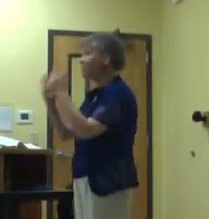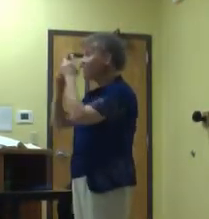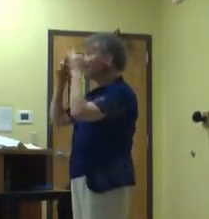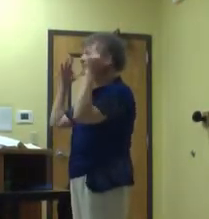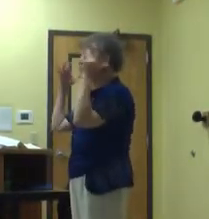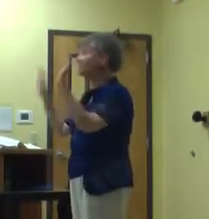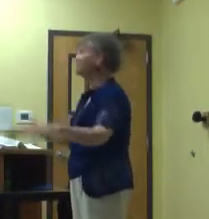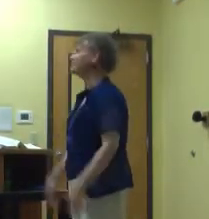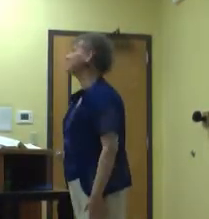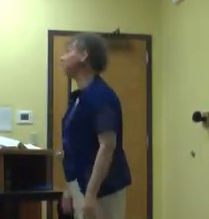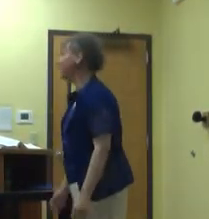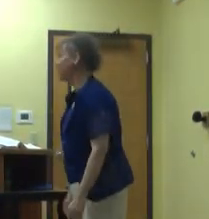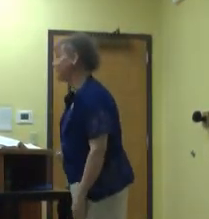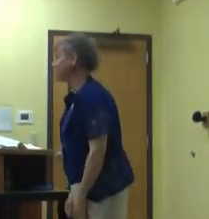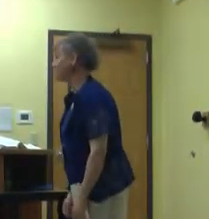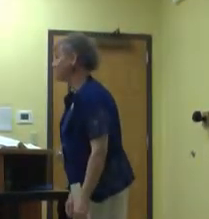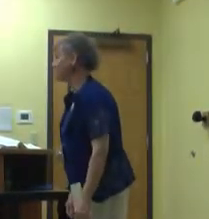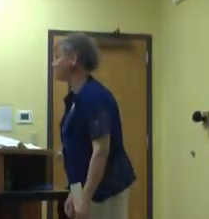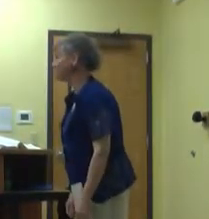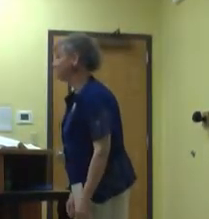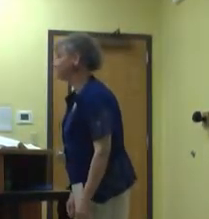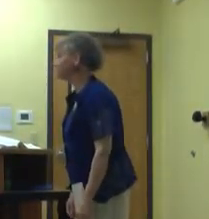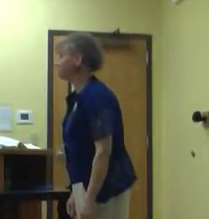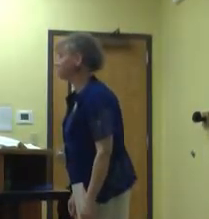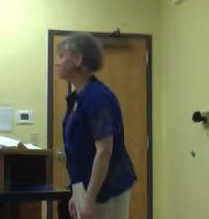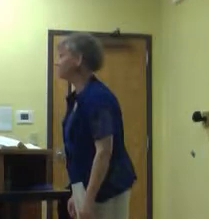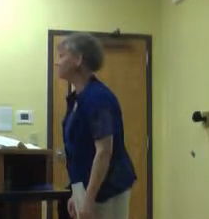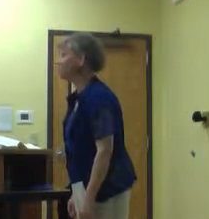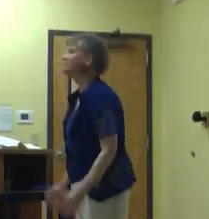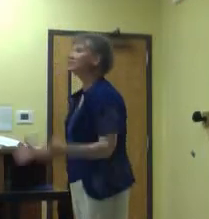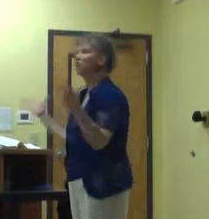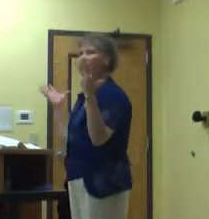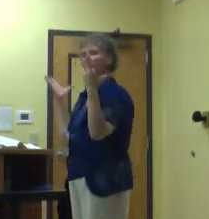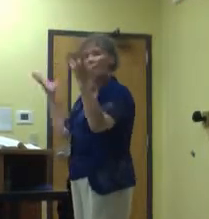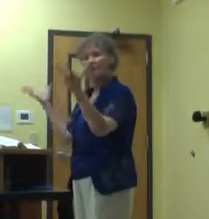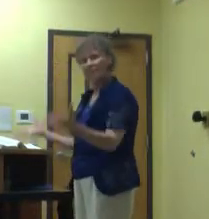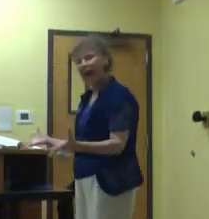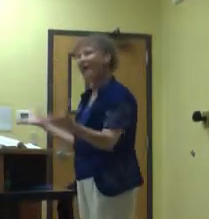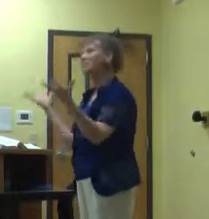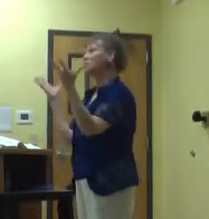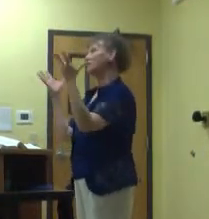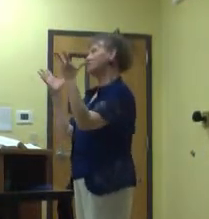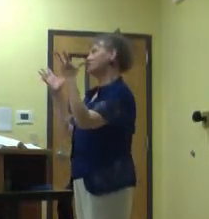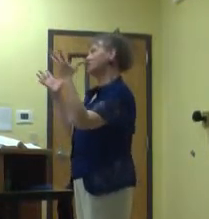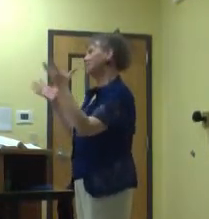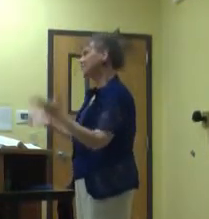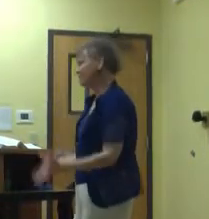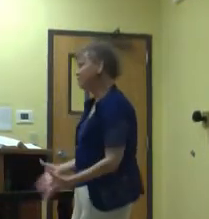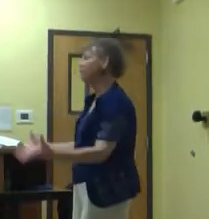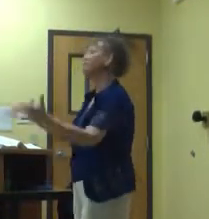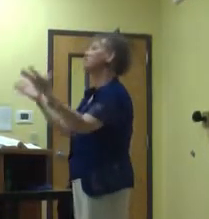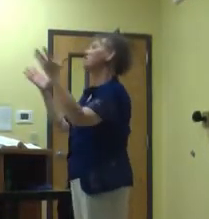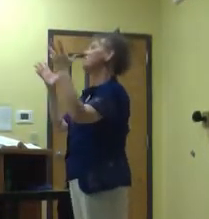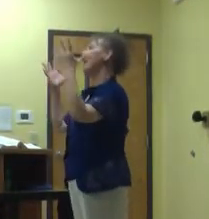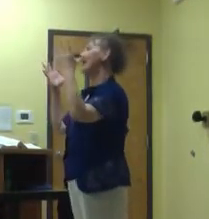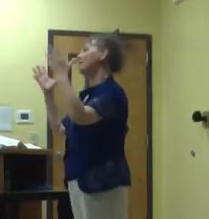and it's really the deer in the headlights type of look, okay? So ask questions, give feedback,